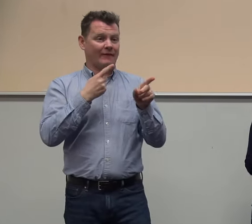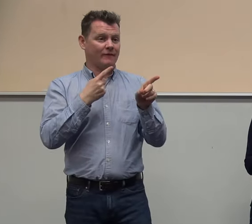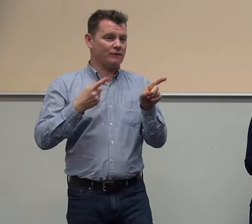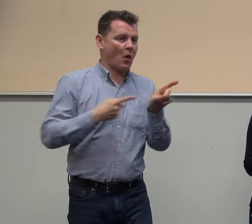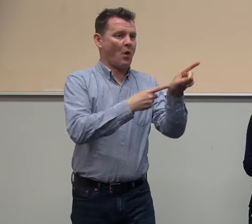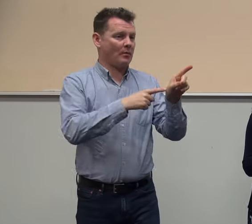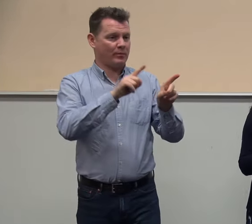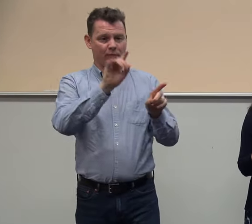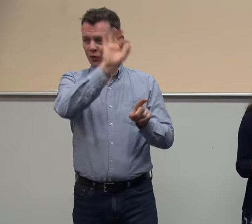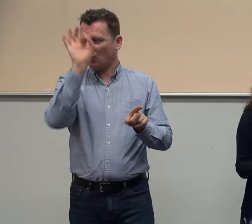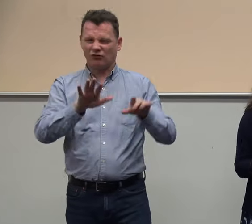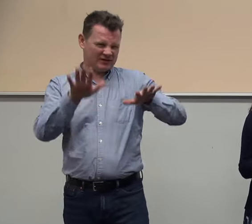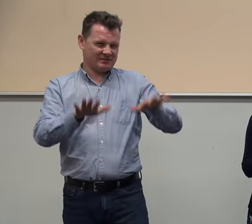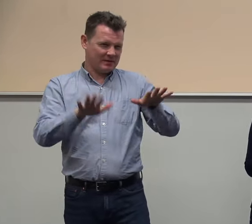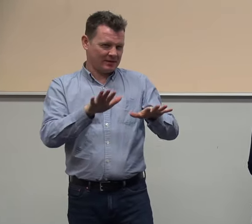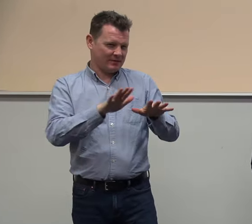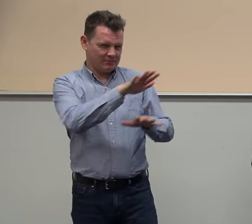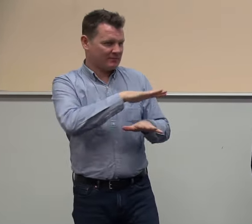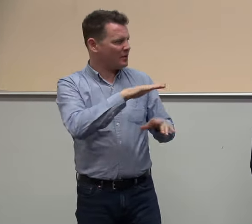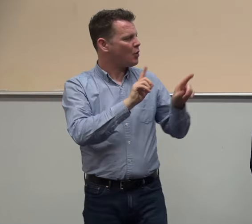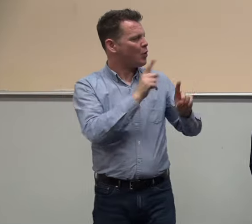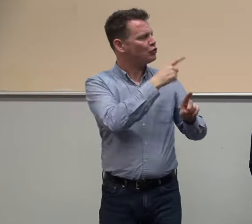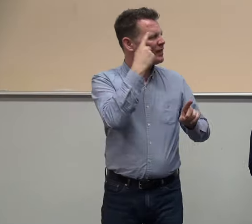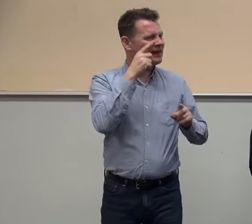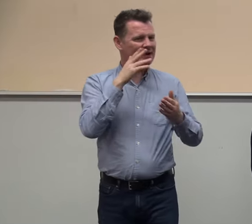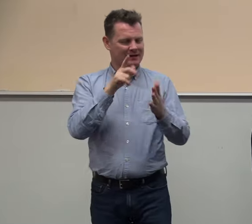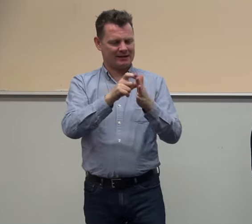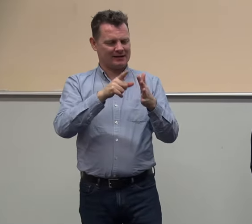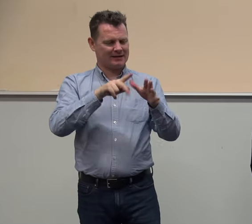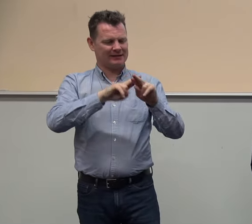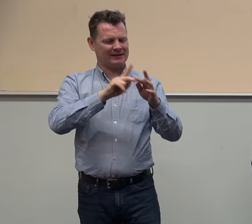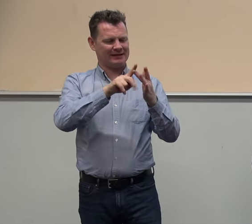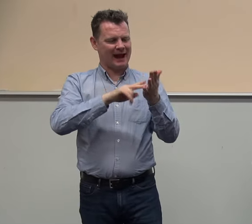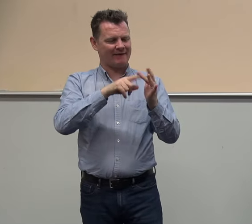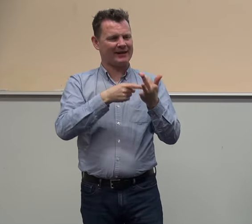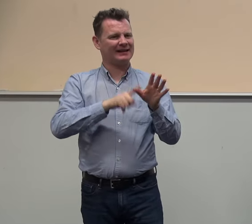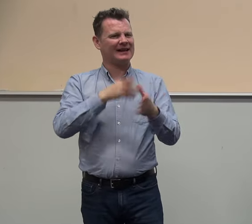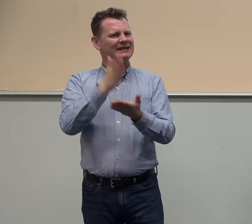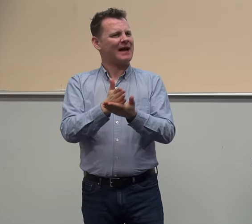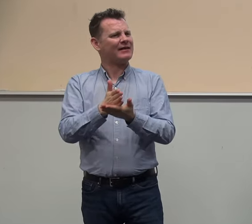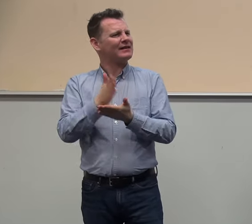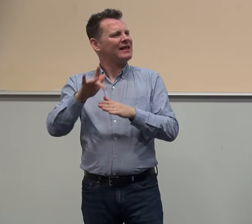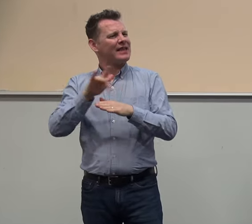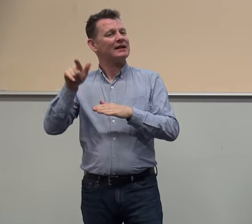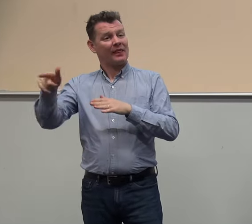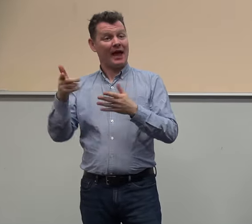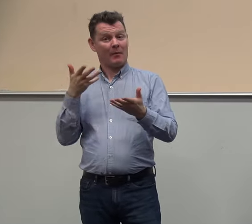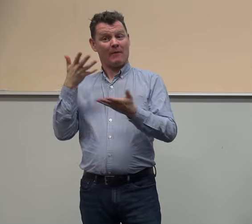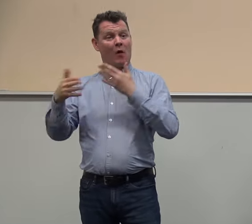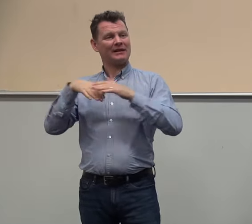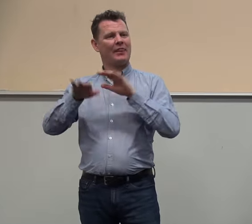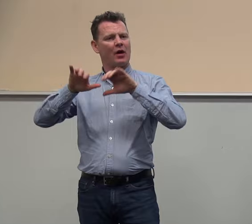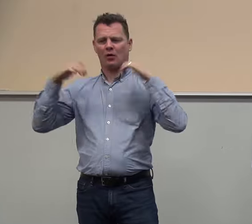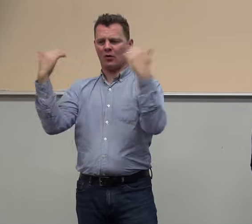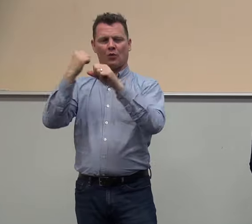That sort of vein. What are your thoughts about definitely theatre's productions at the Globe? And also, is the future